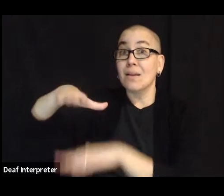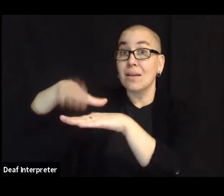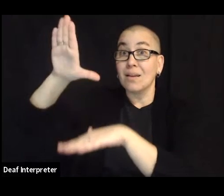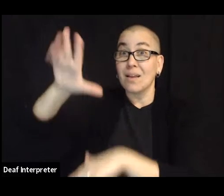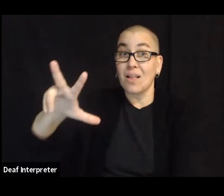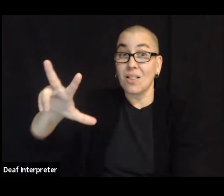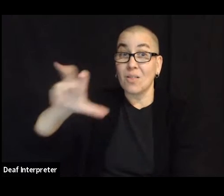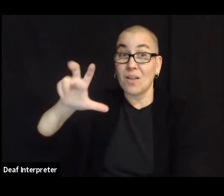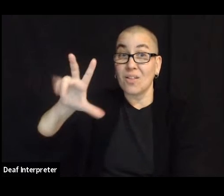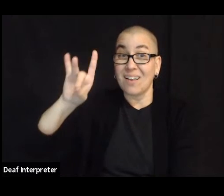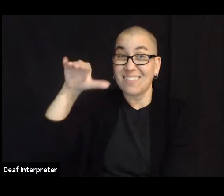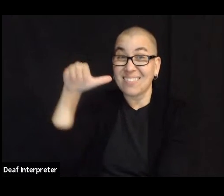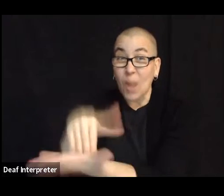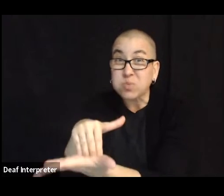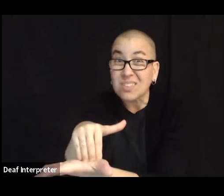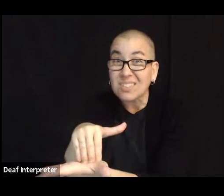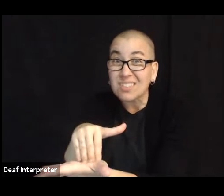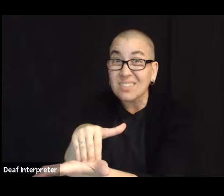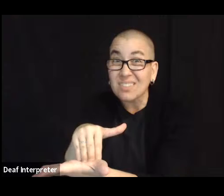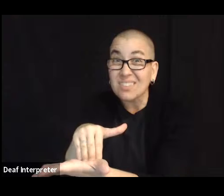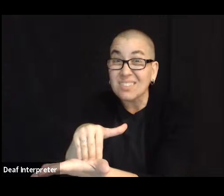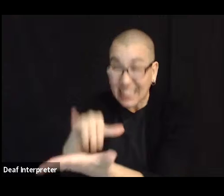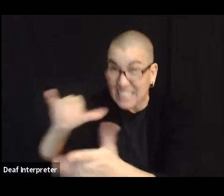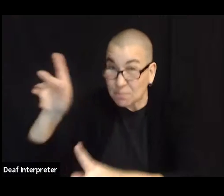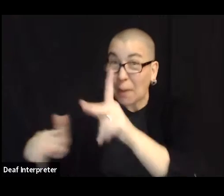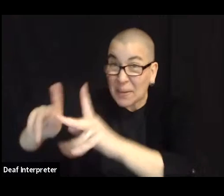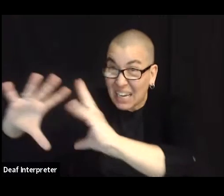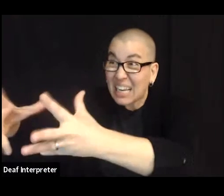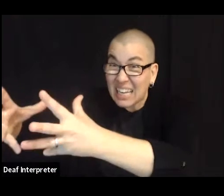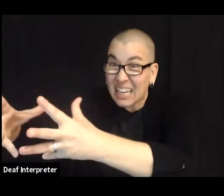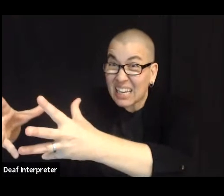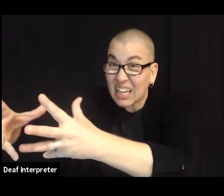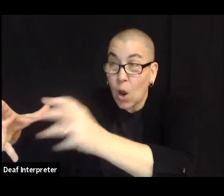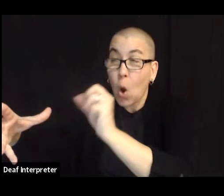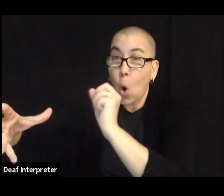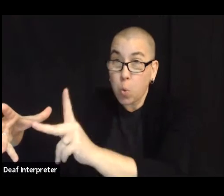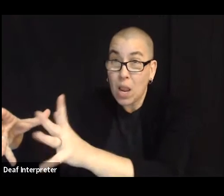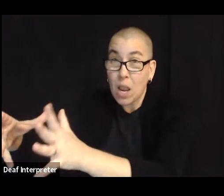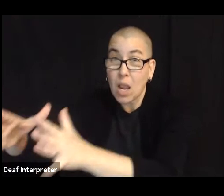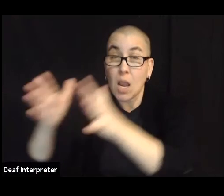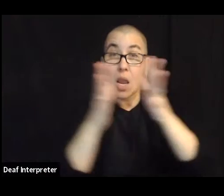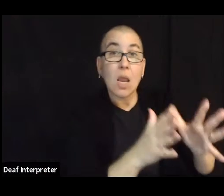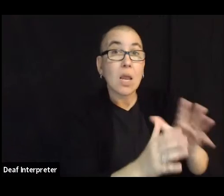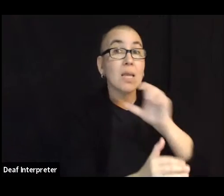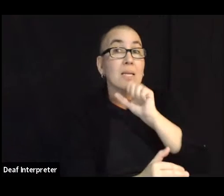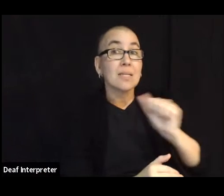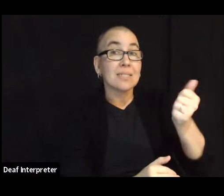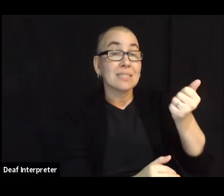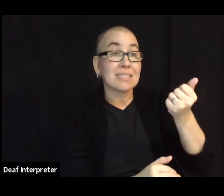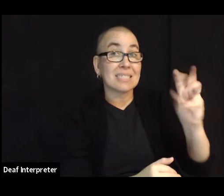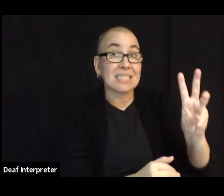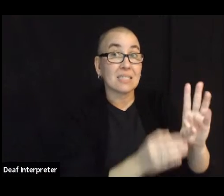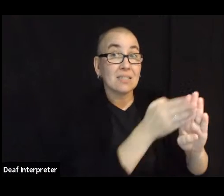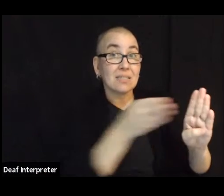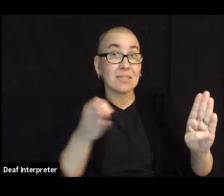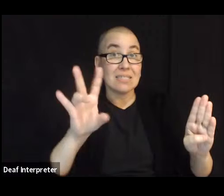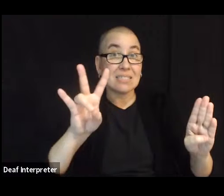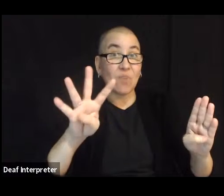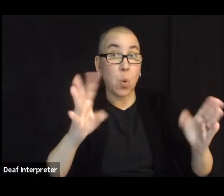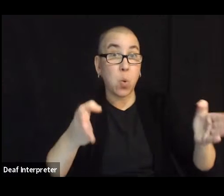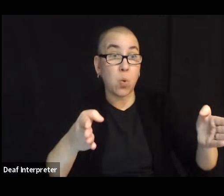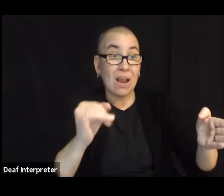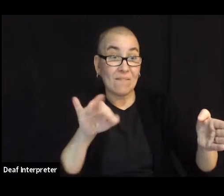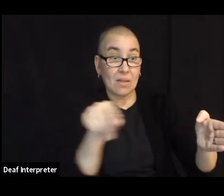individuals from 16 to 64 with underlying health conditions, that's probably 30 to 40% of